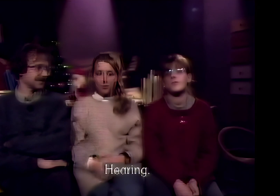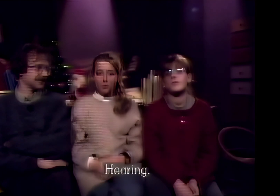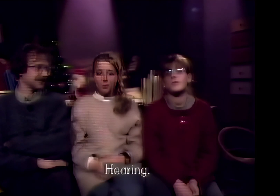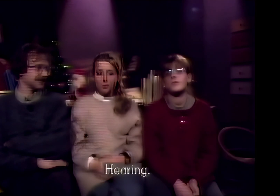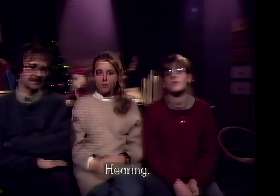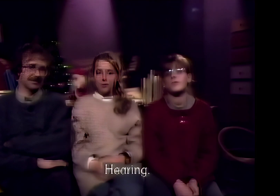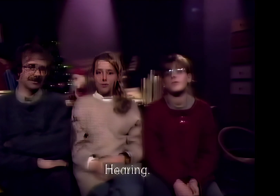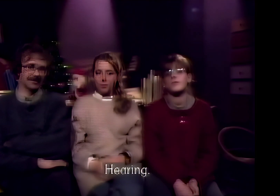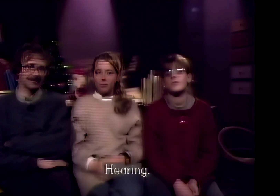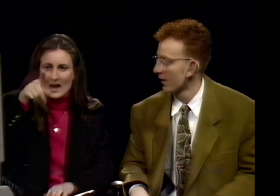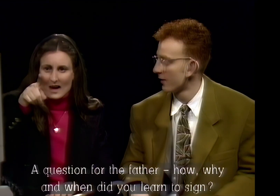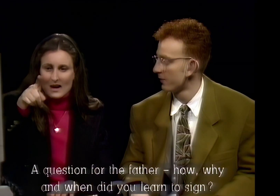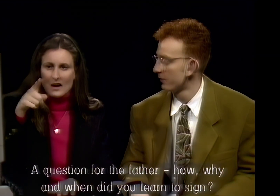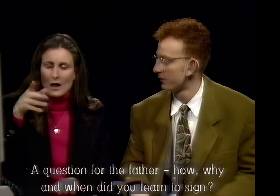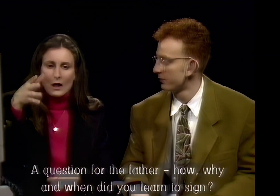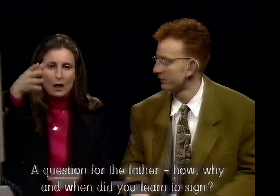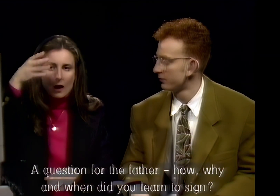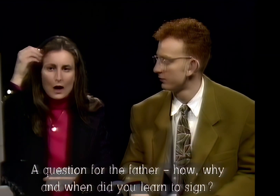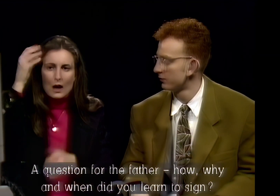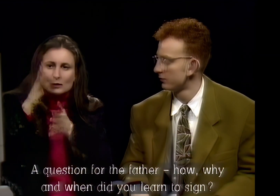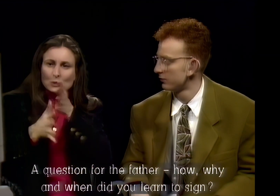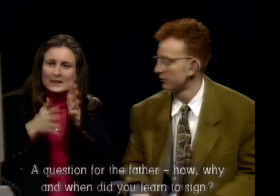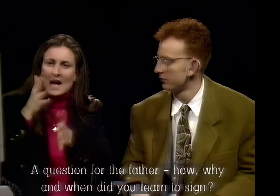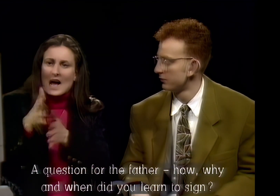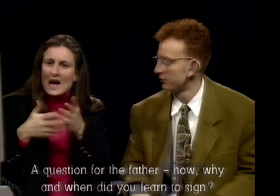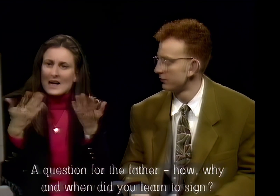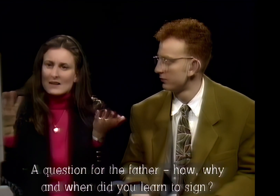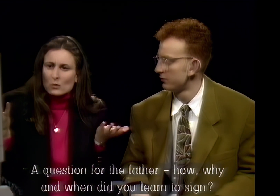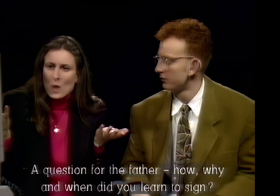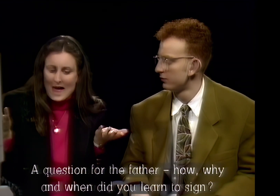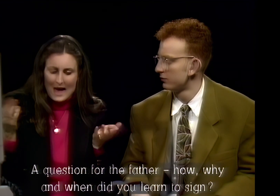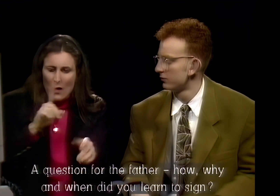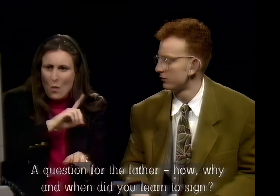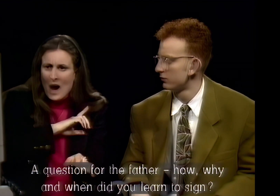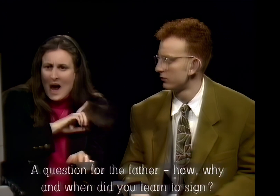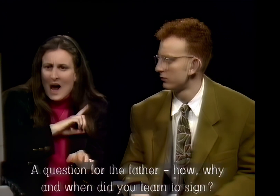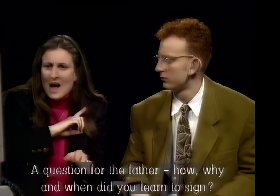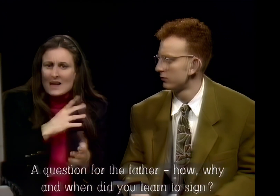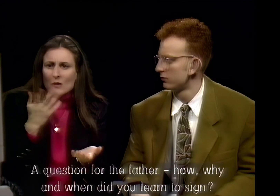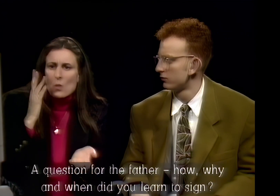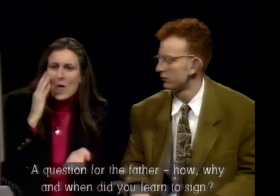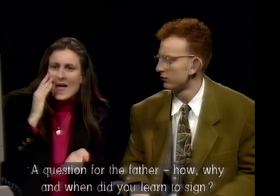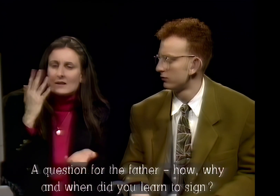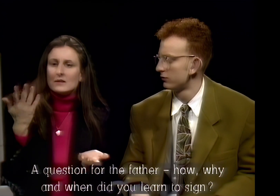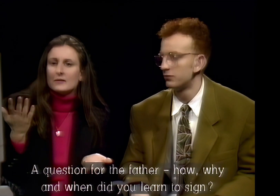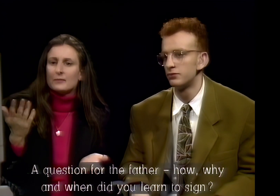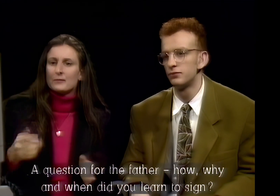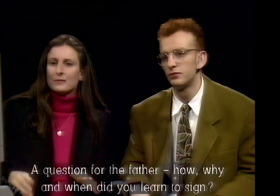Hearing. This is a question for the father. How, why and when did you learn to